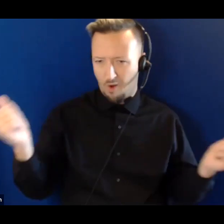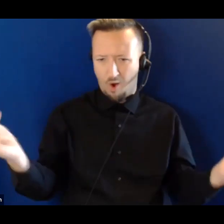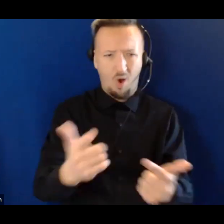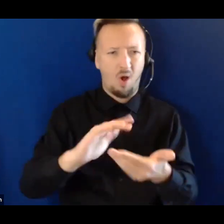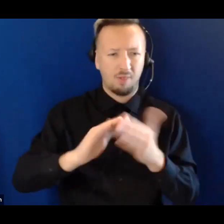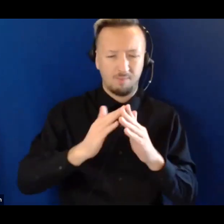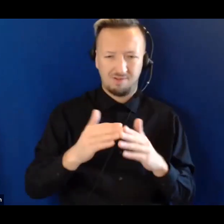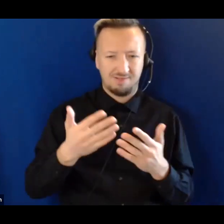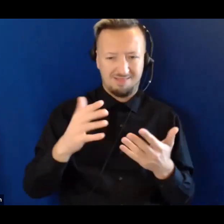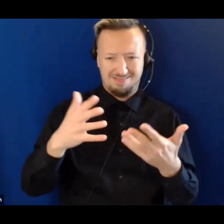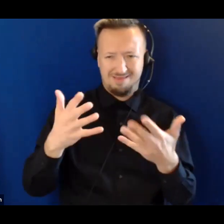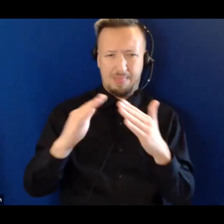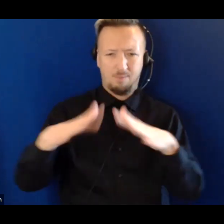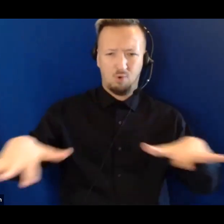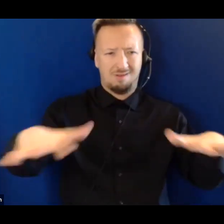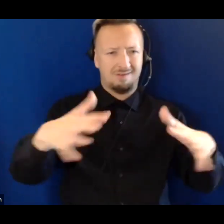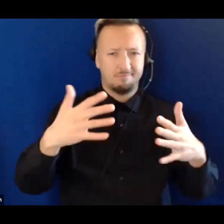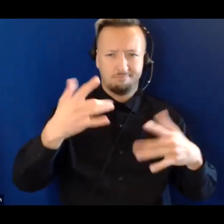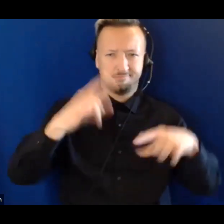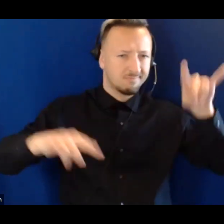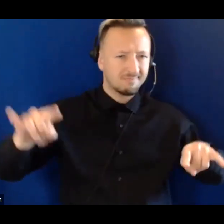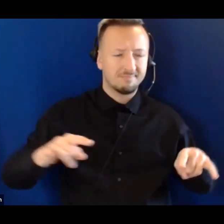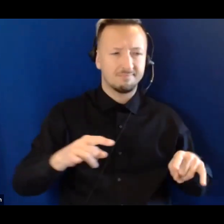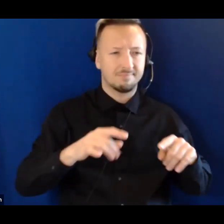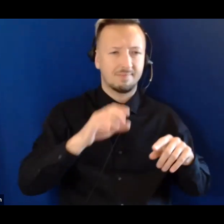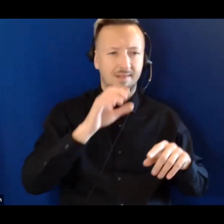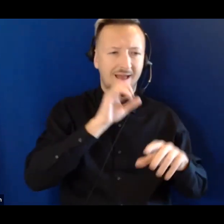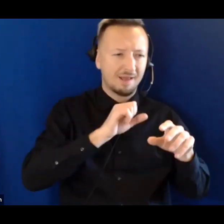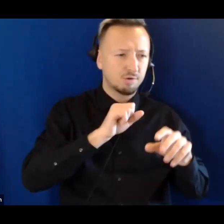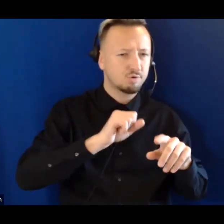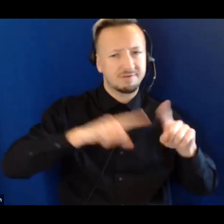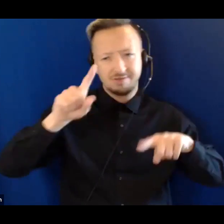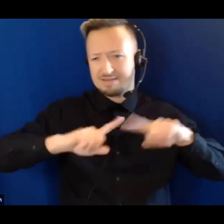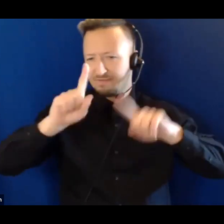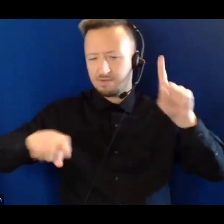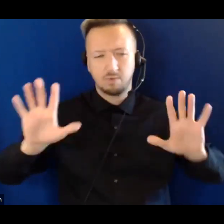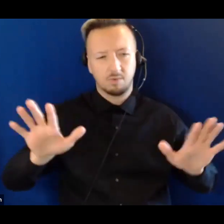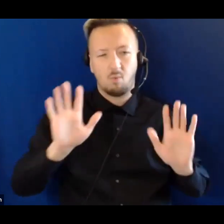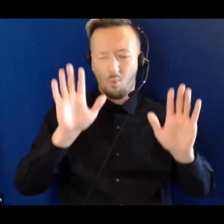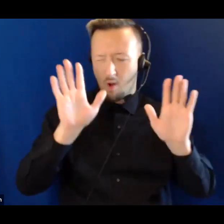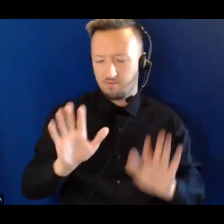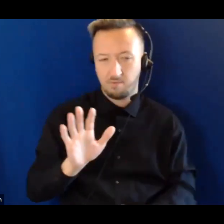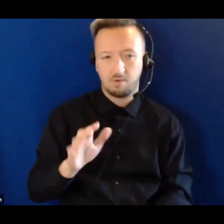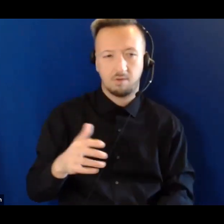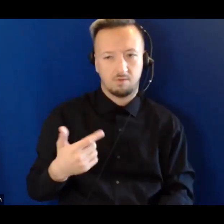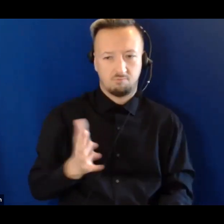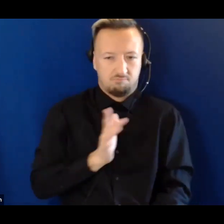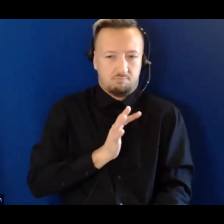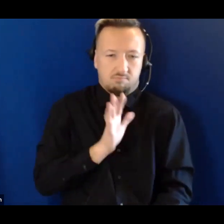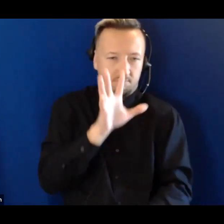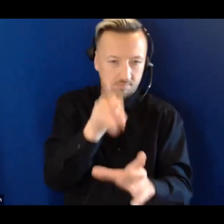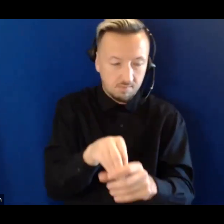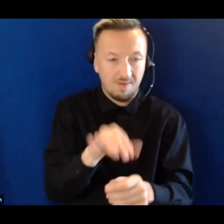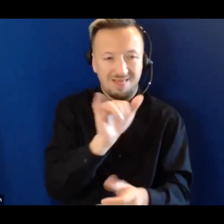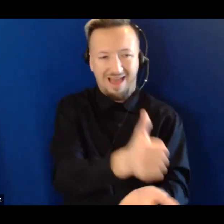that we have here in the disabled community. So it was super awesome to be involved. That kind of helped me get into